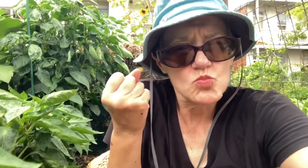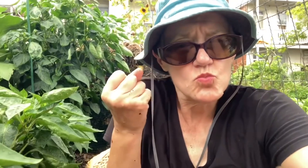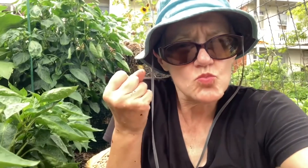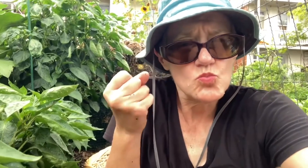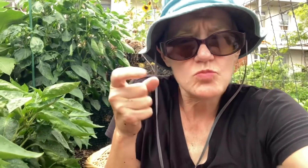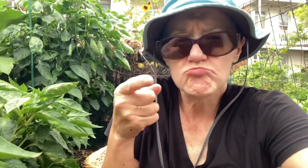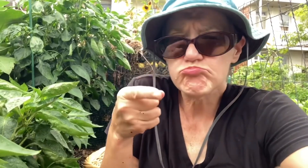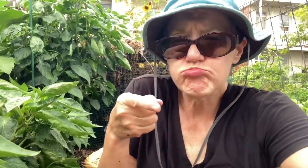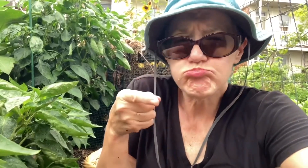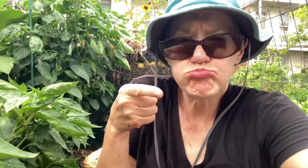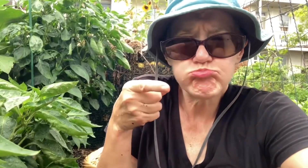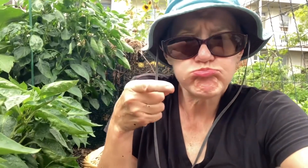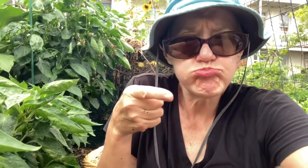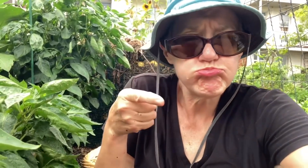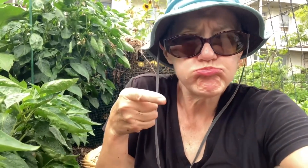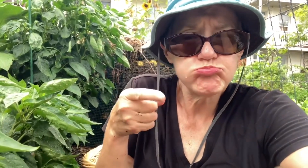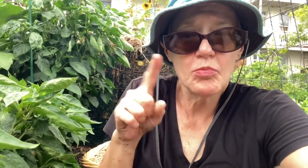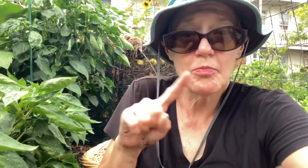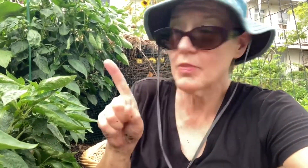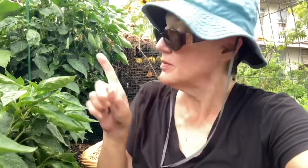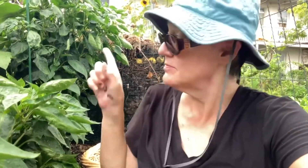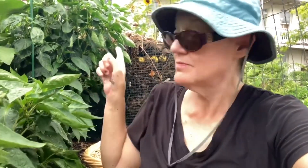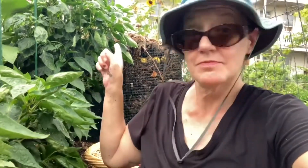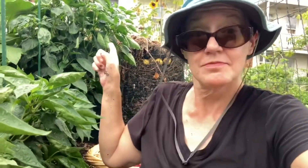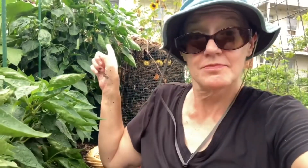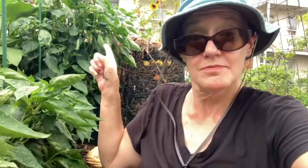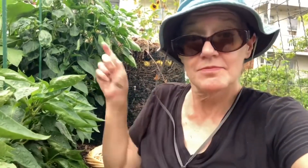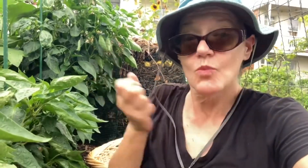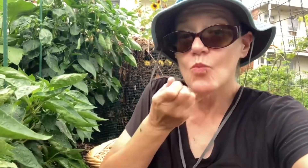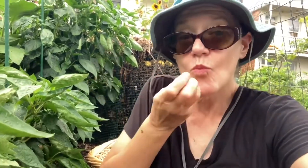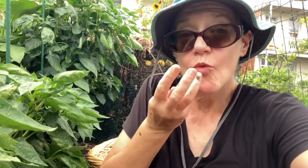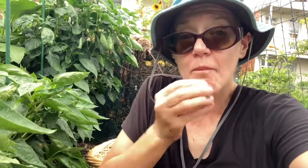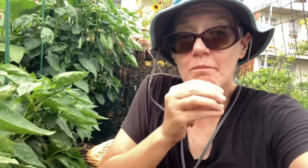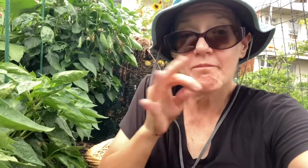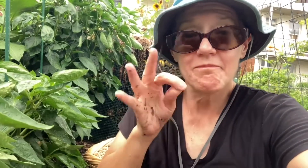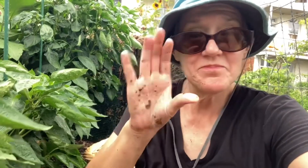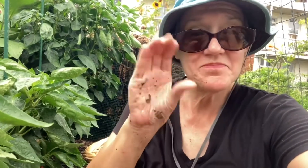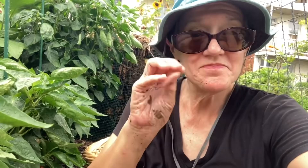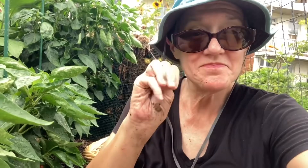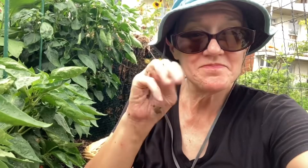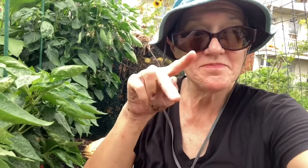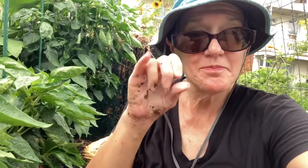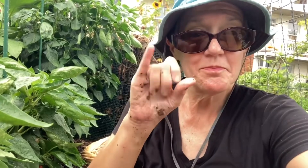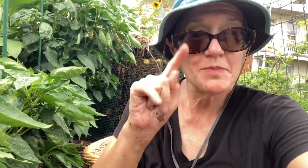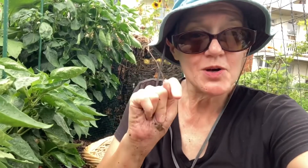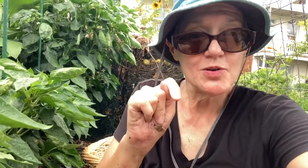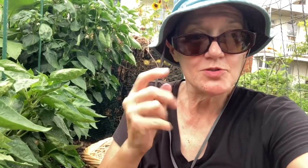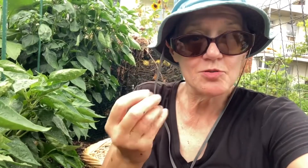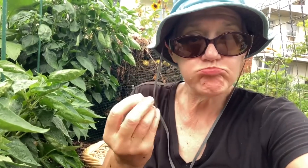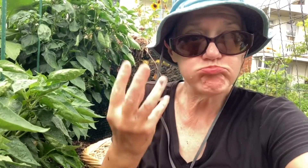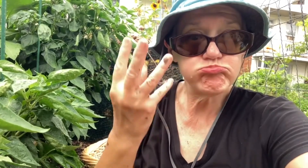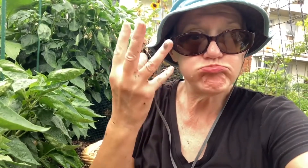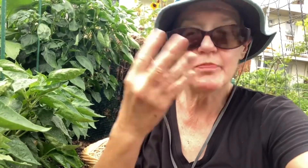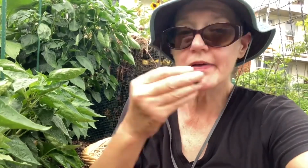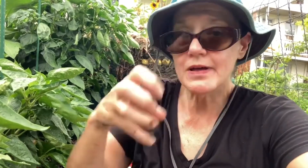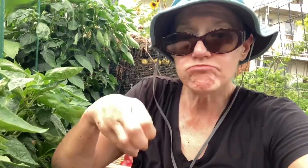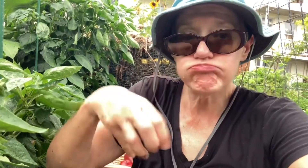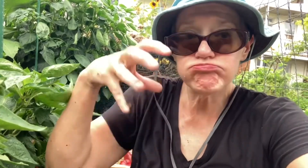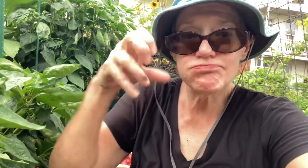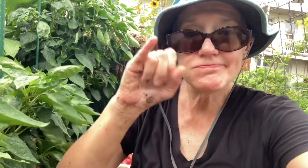this one had the warmth radiating off of the compost, so it grew really big, and